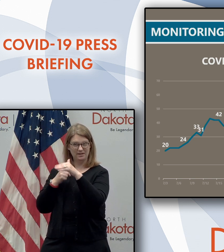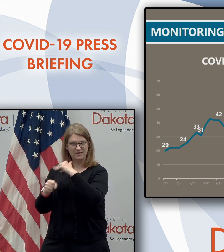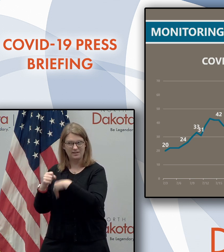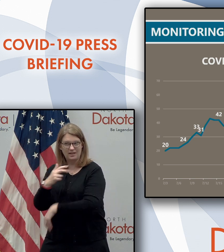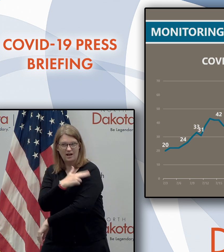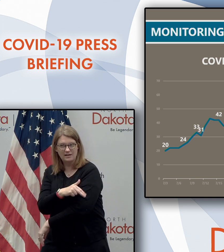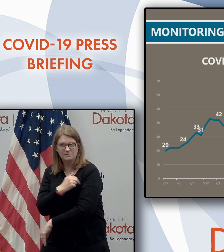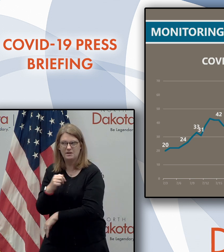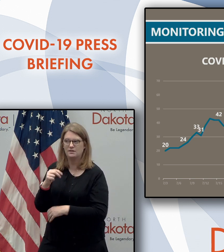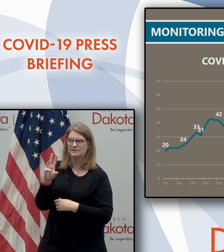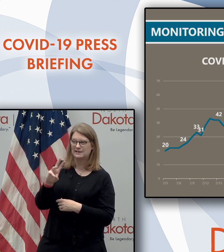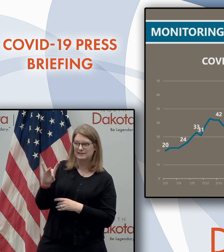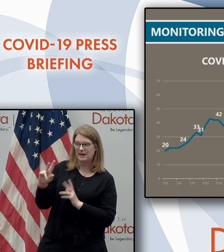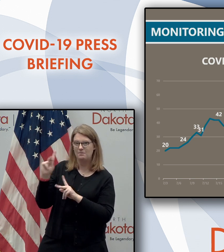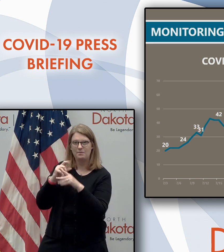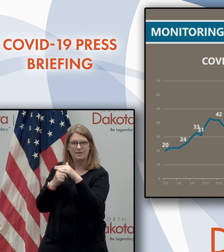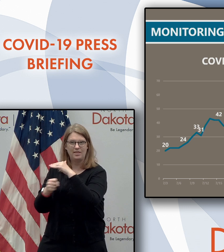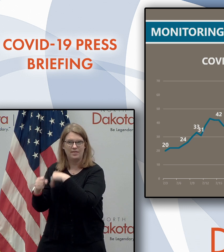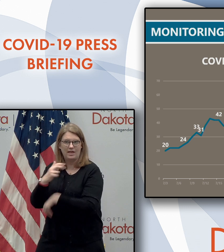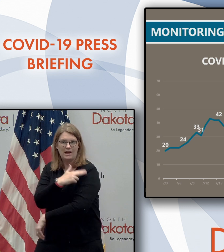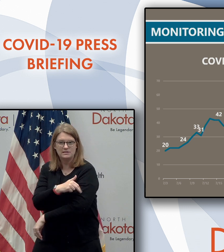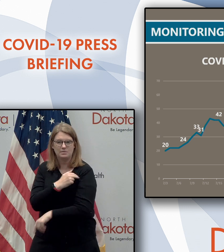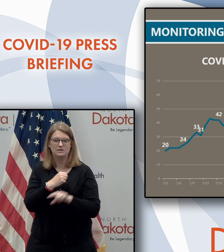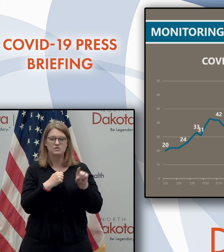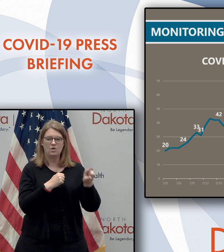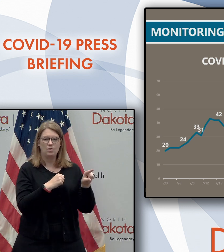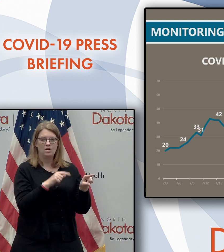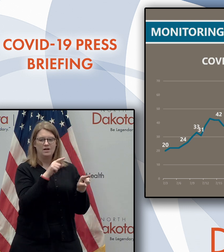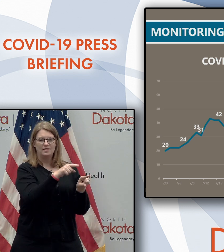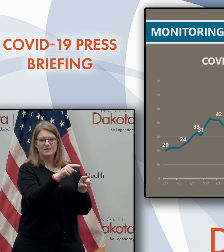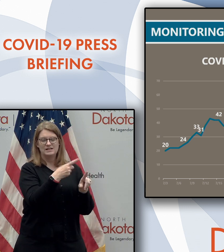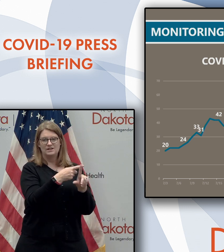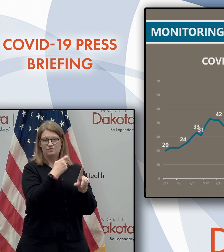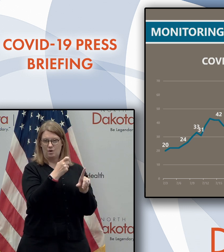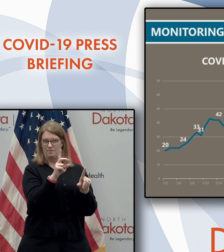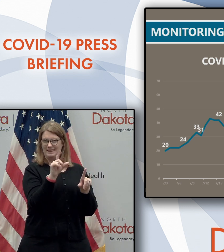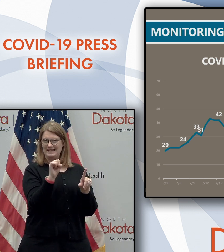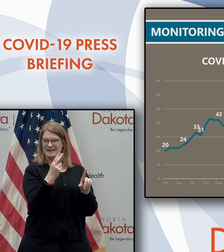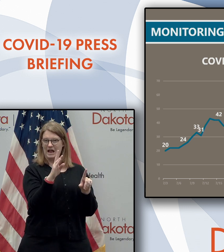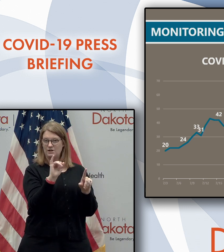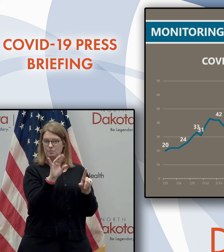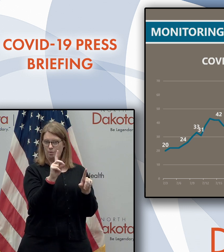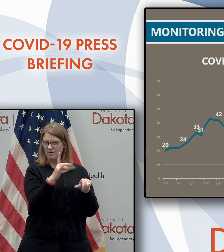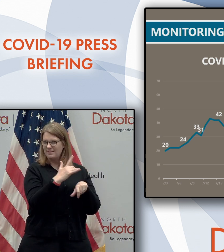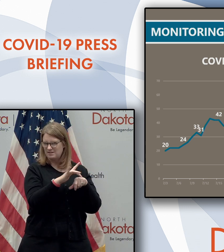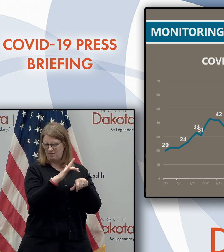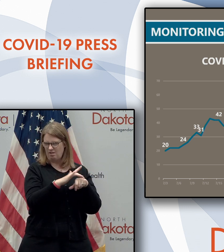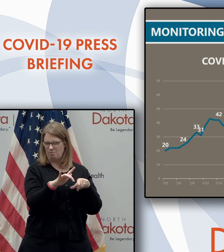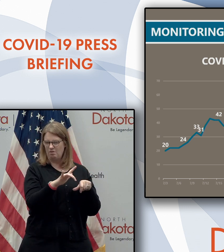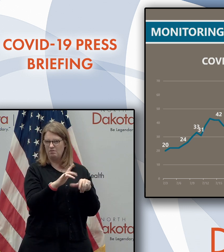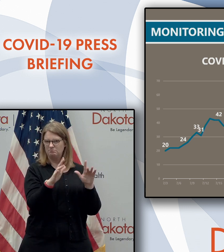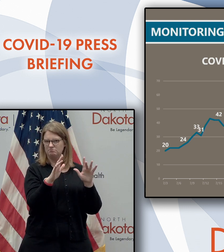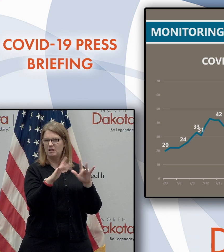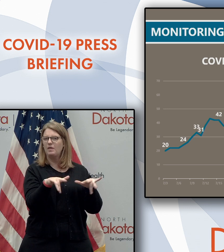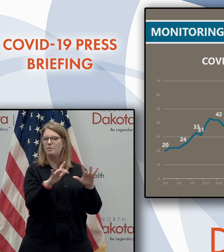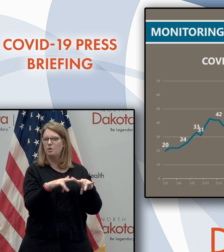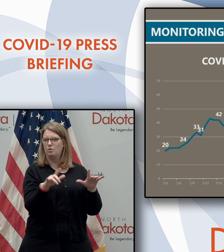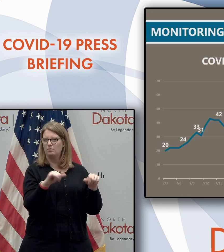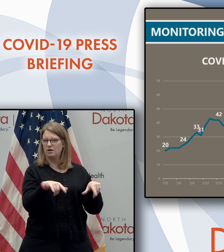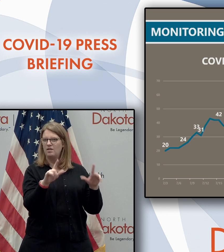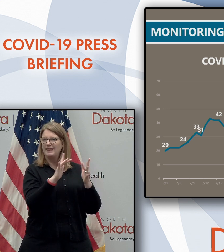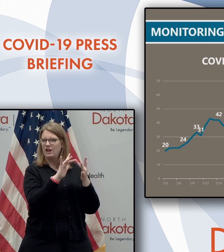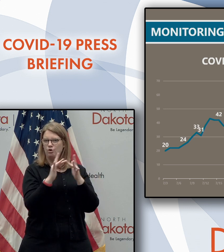of 68. Those numbers don't show up here. This is directly off of our dashboard that's available to the public. But as